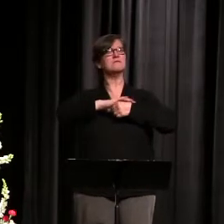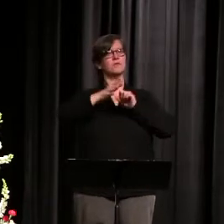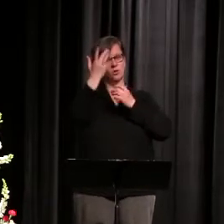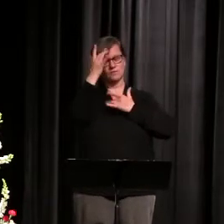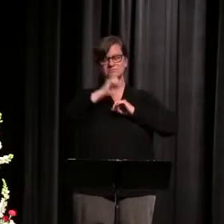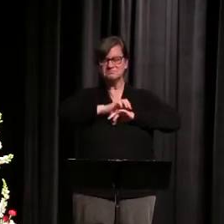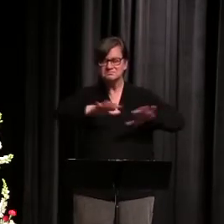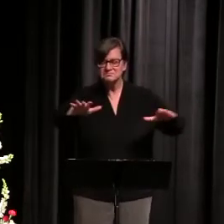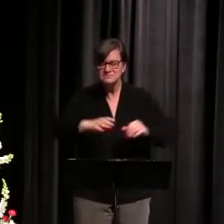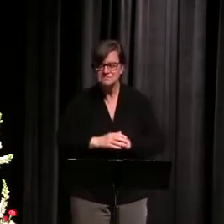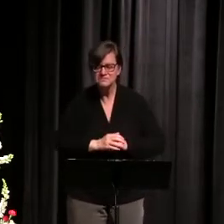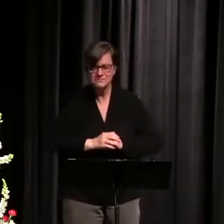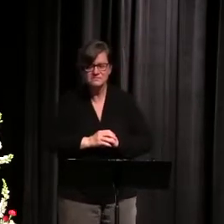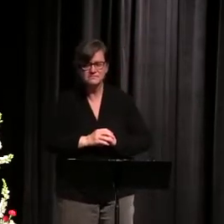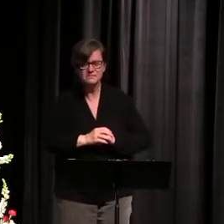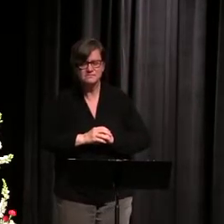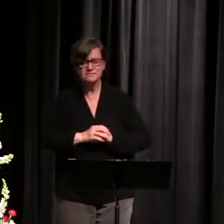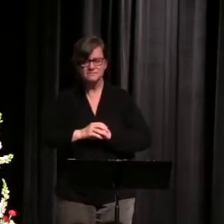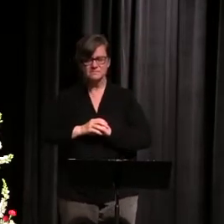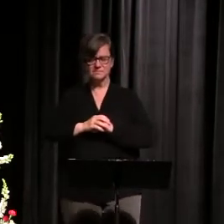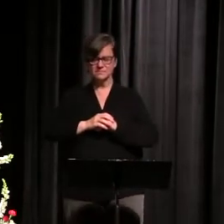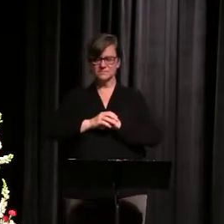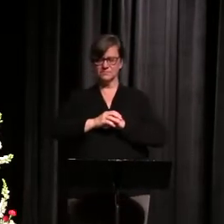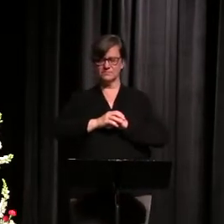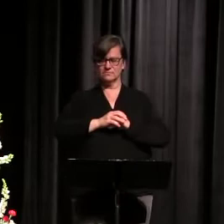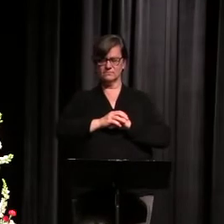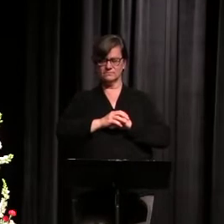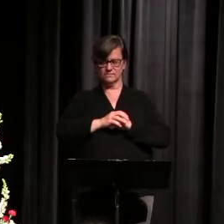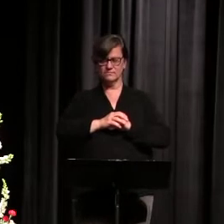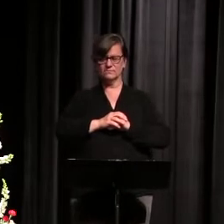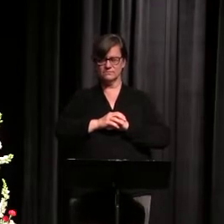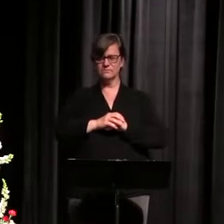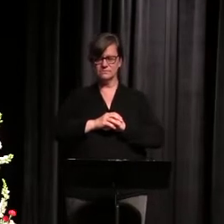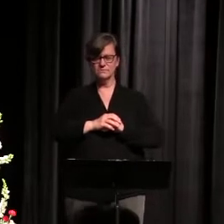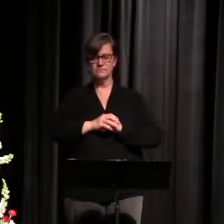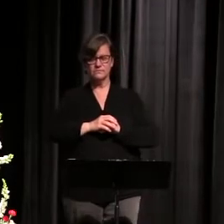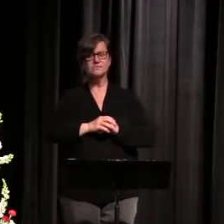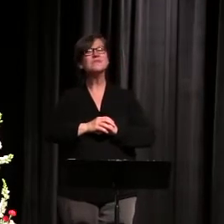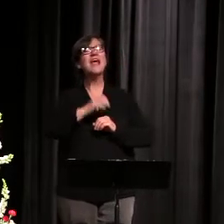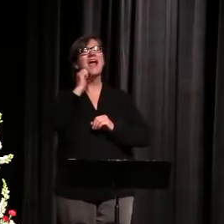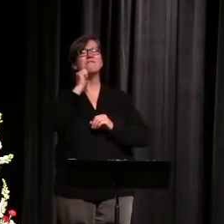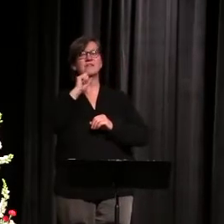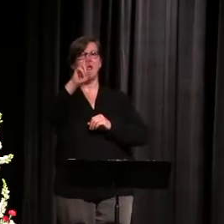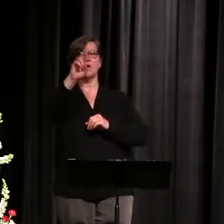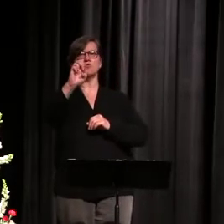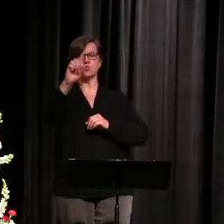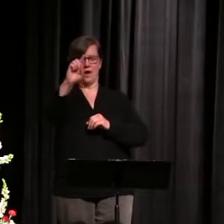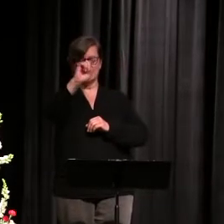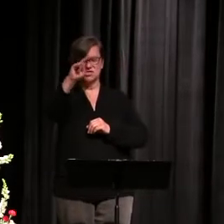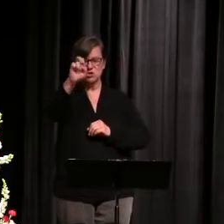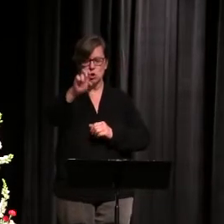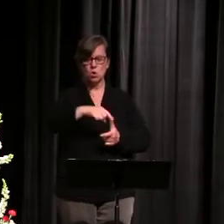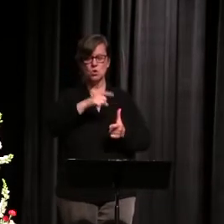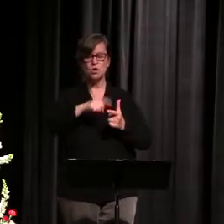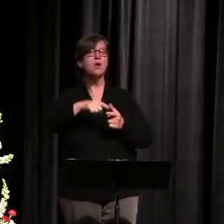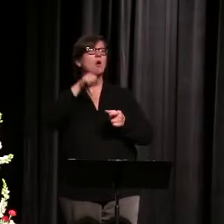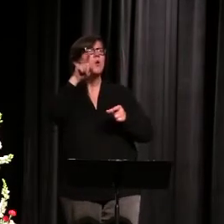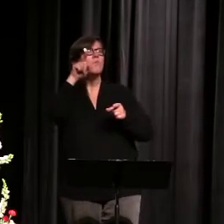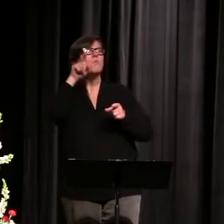be in a school where they have events that are just special to our district, like Brotherhood Sisterhood Week and Unplugged, that help separate our school from the